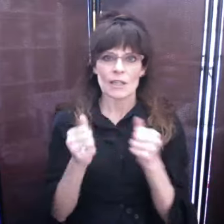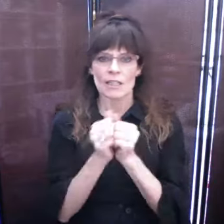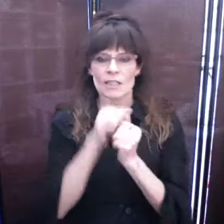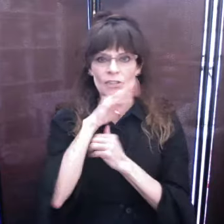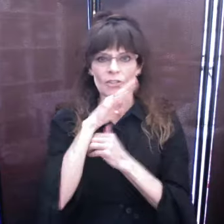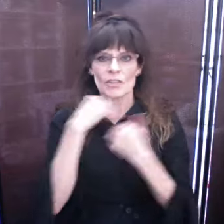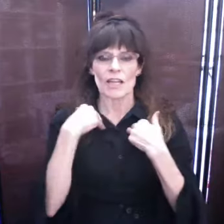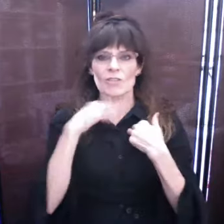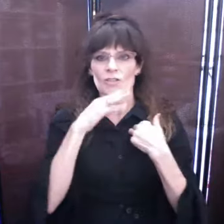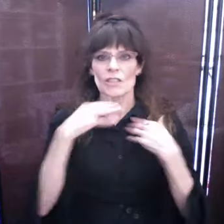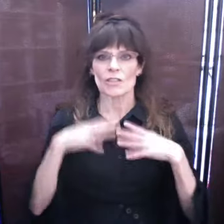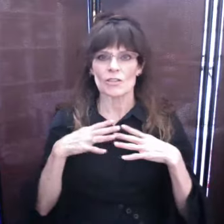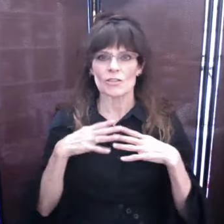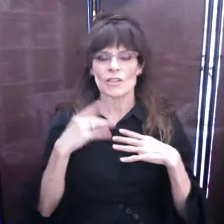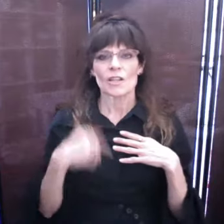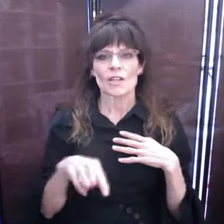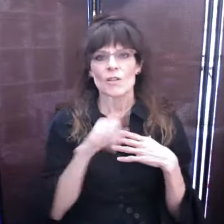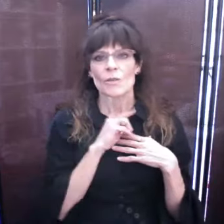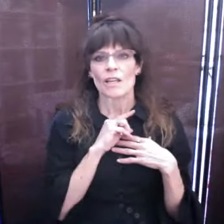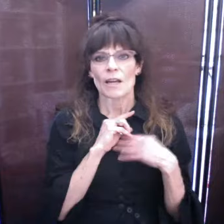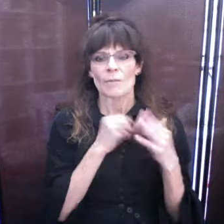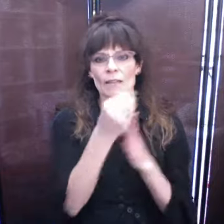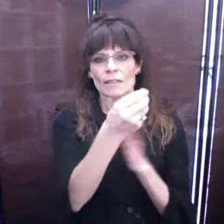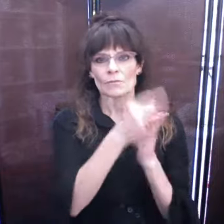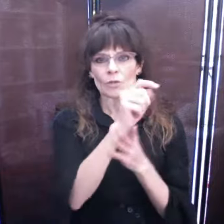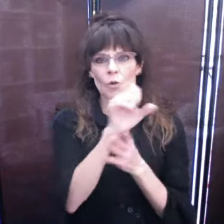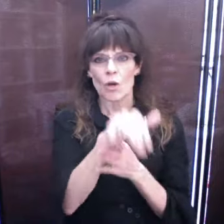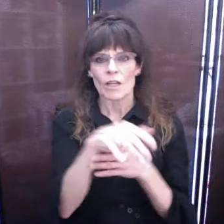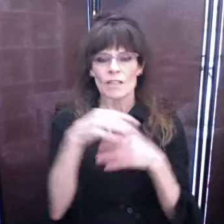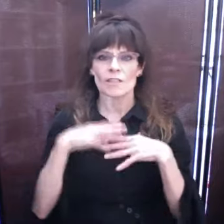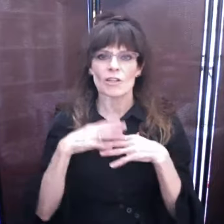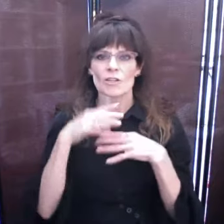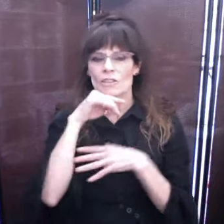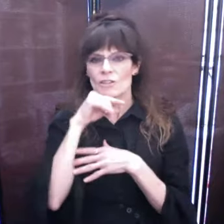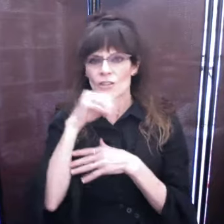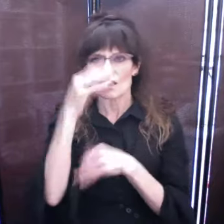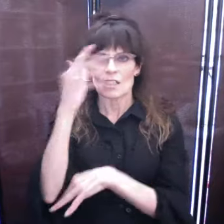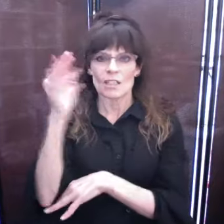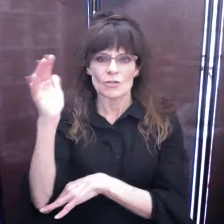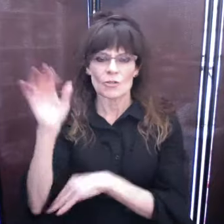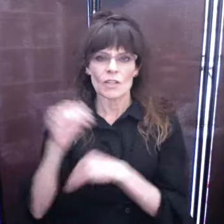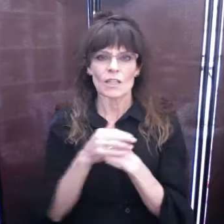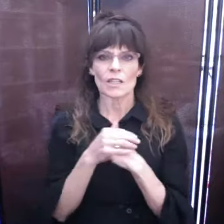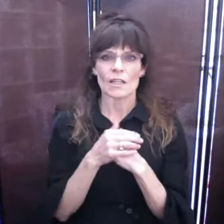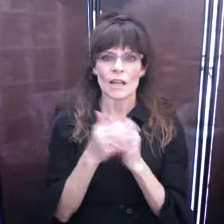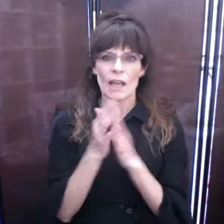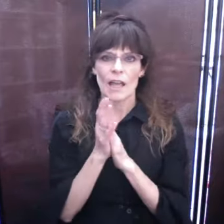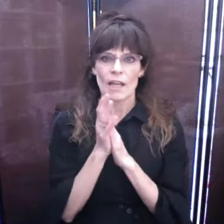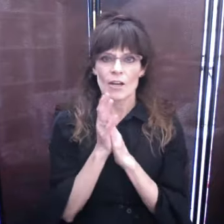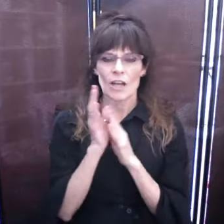And we got them toys and clothes and a turkey and a tree. But I asked, her name was Nancy. I asked Nancy the next day,